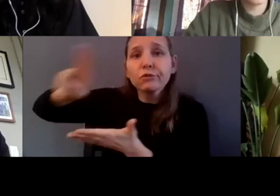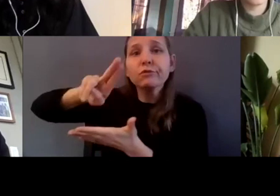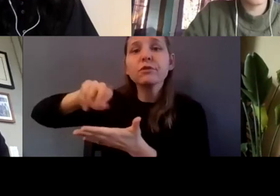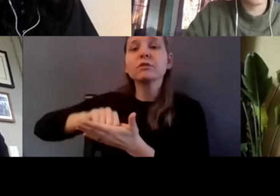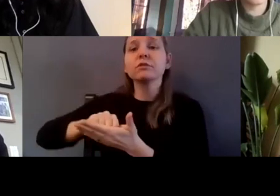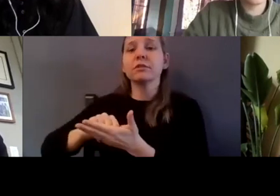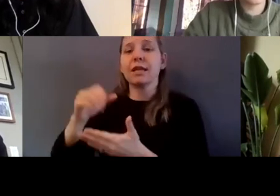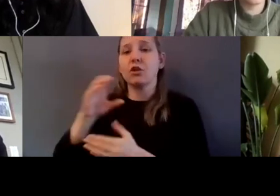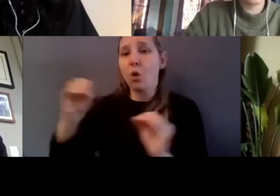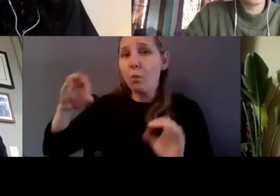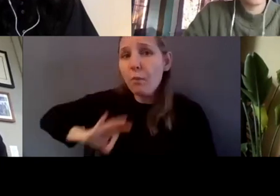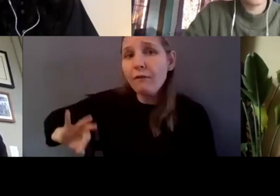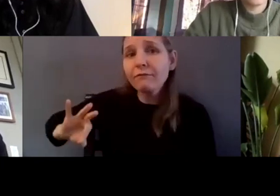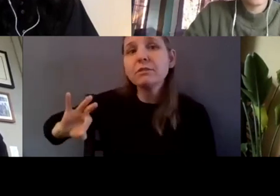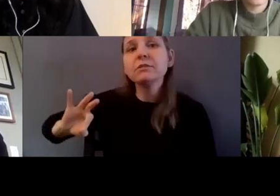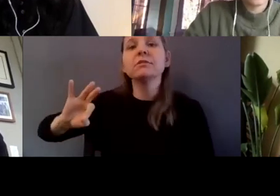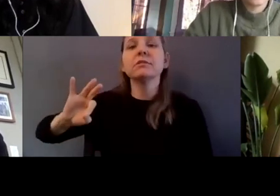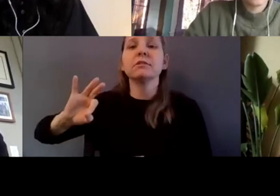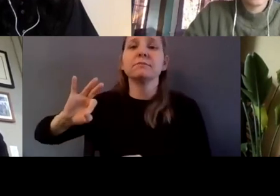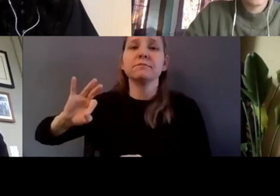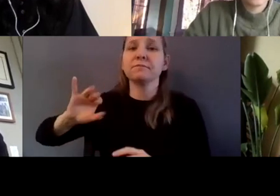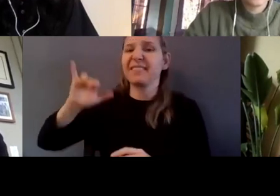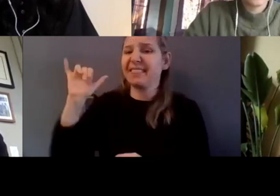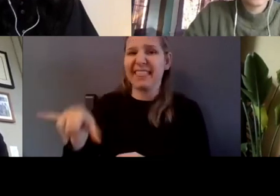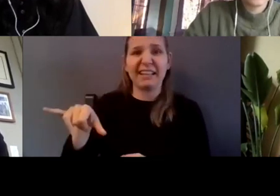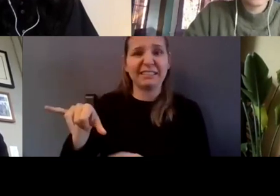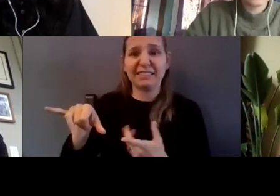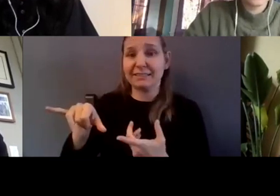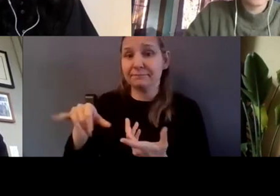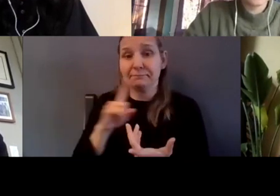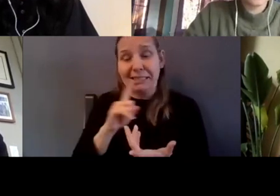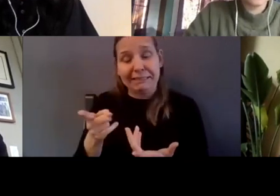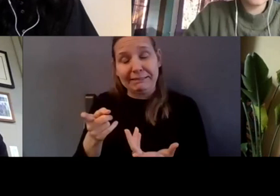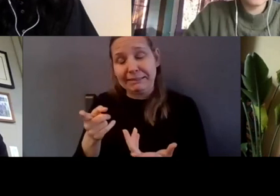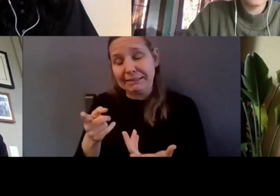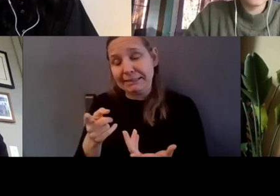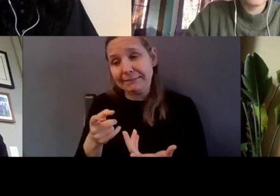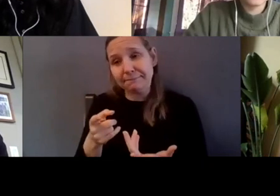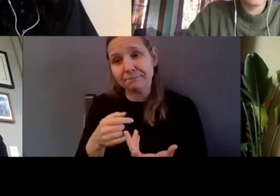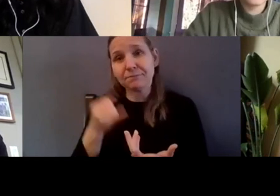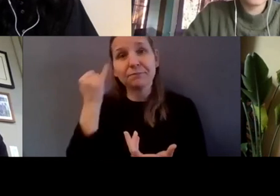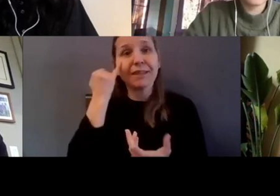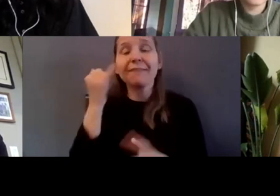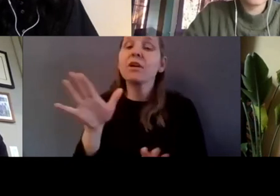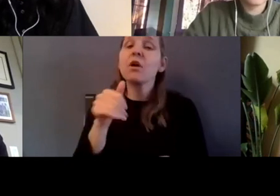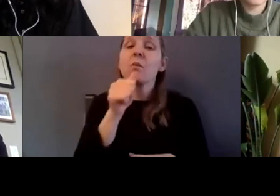and nonprofits, is really, if you boil it down, if the private sector's around